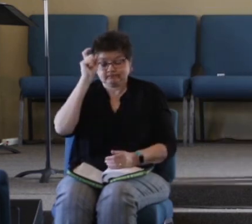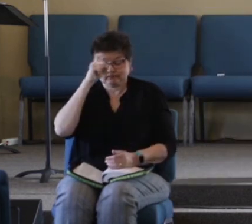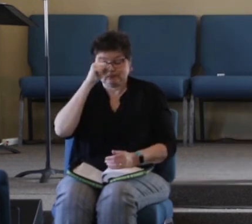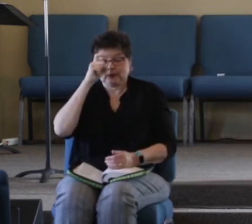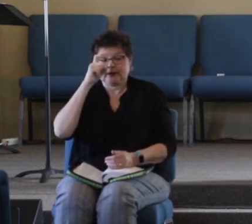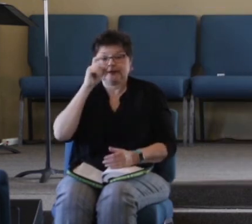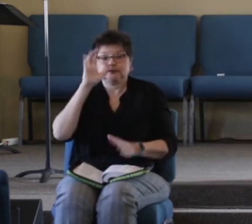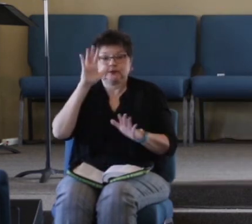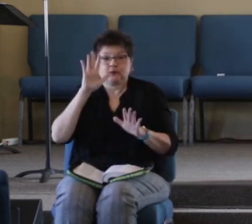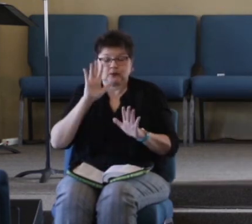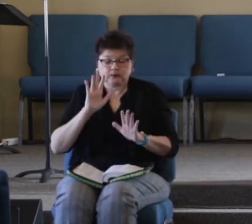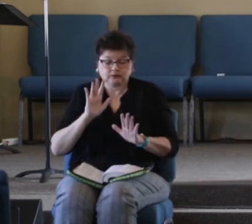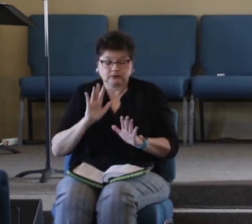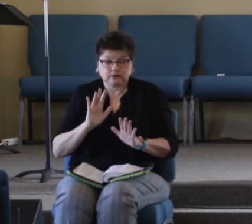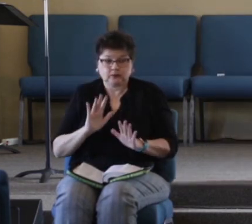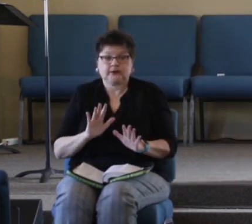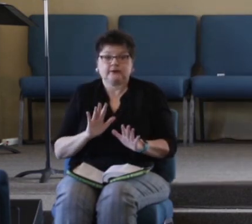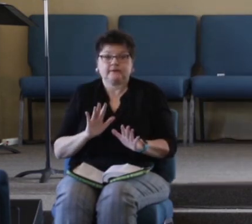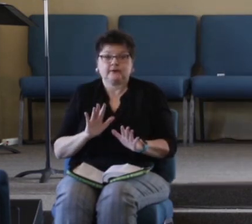wonderful